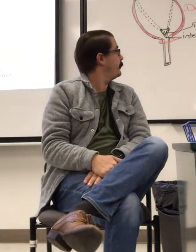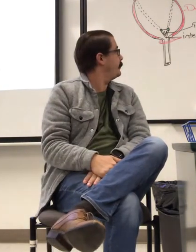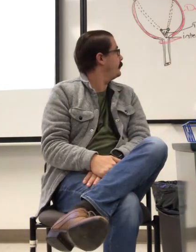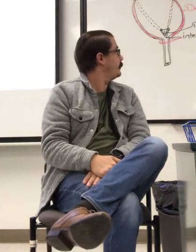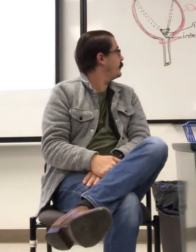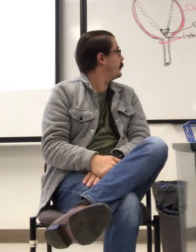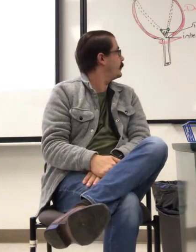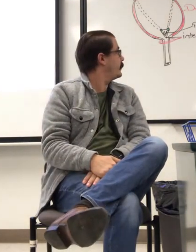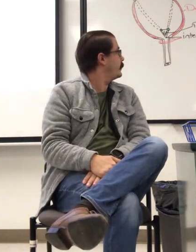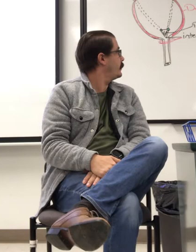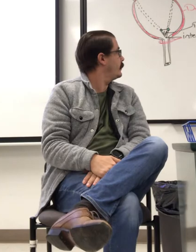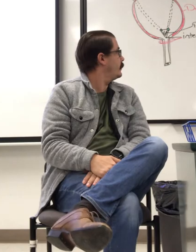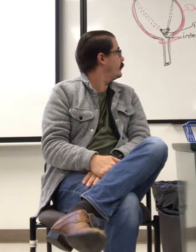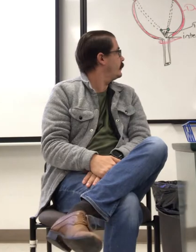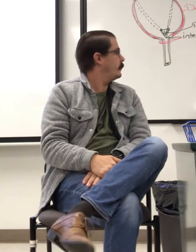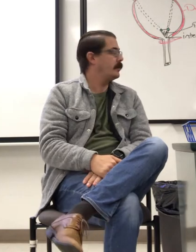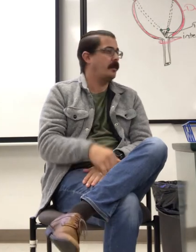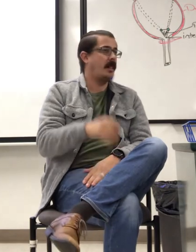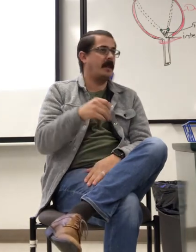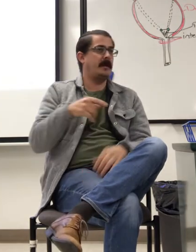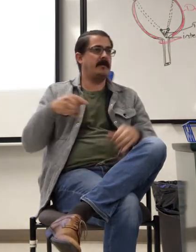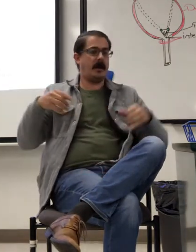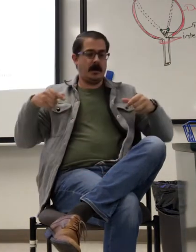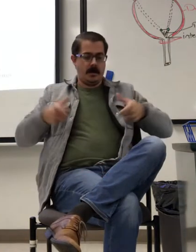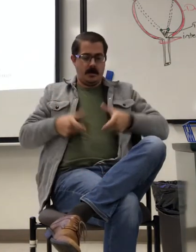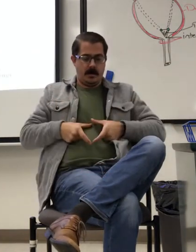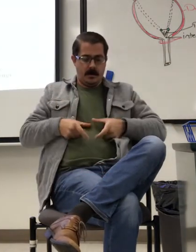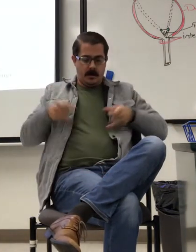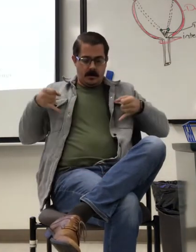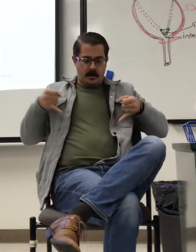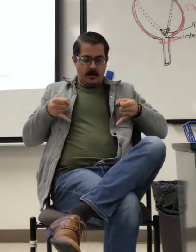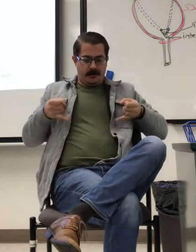kind of like pierce at an oblique angle,